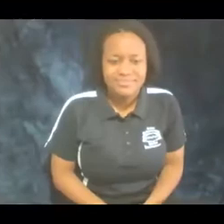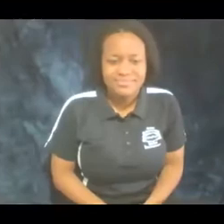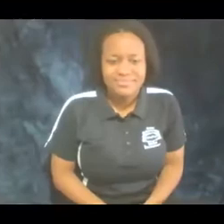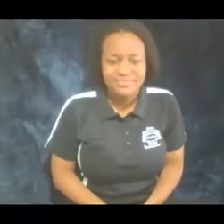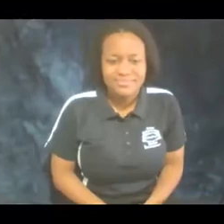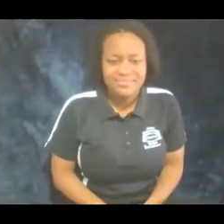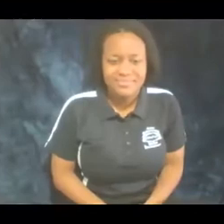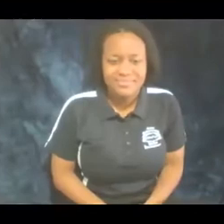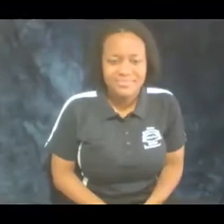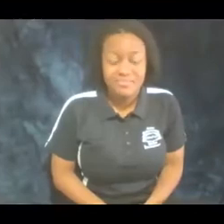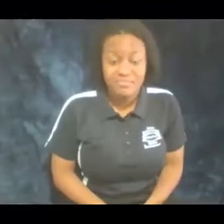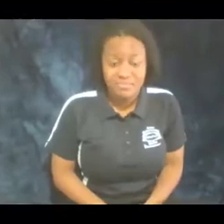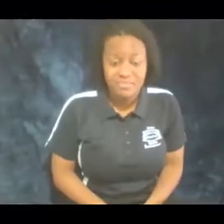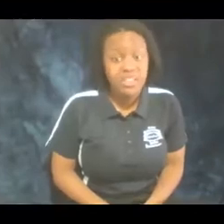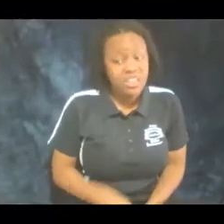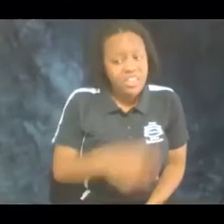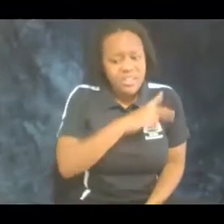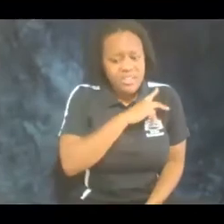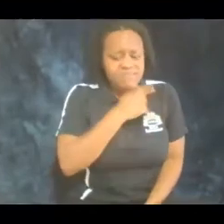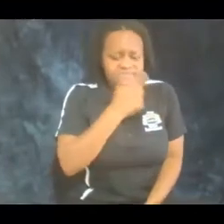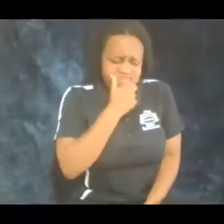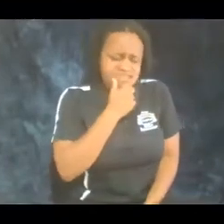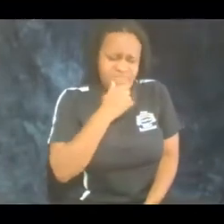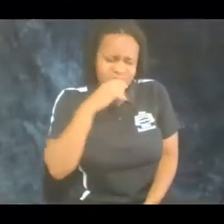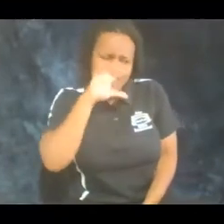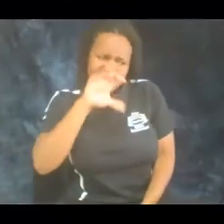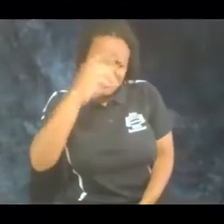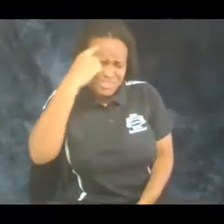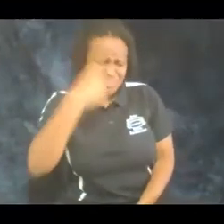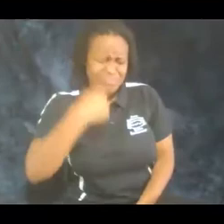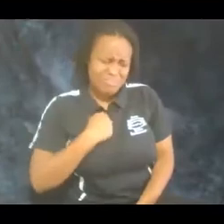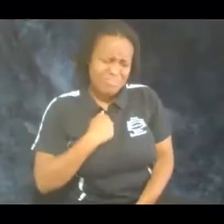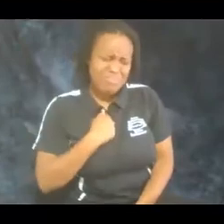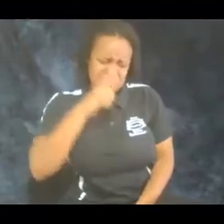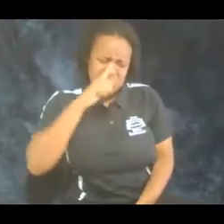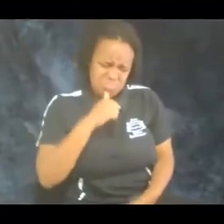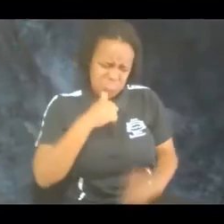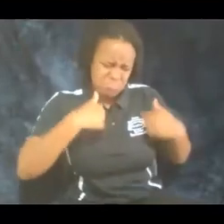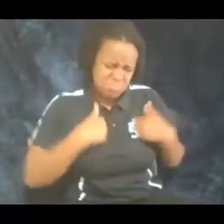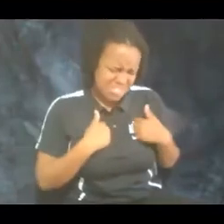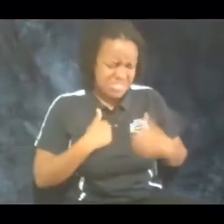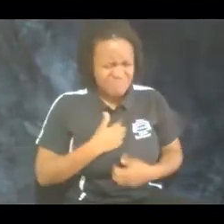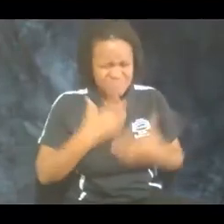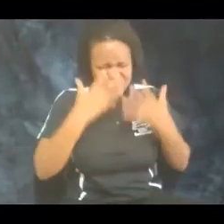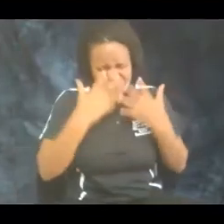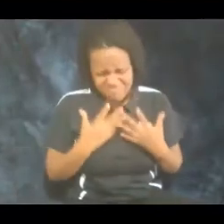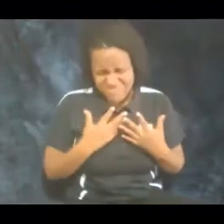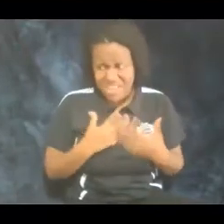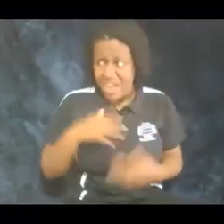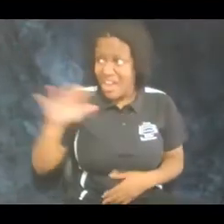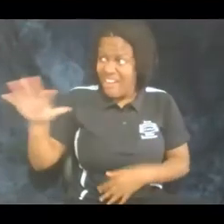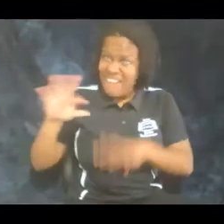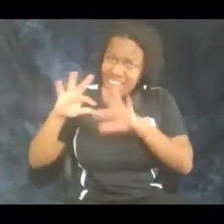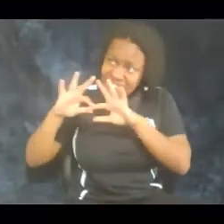The king was right, thought Cinder. He was a disappointment. His famous bubble-blowing family had expected great things of